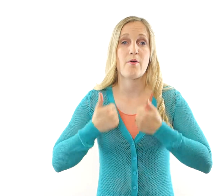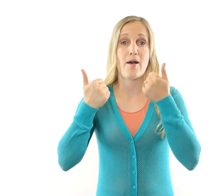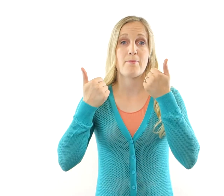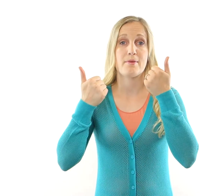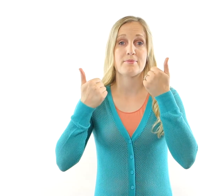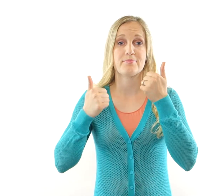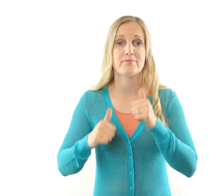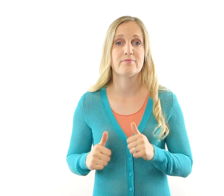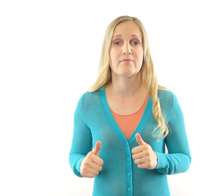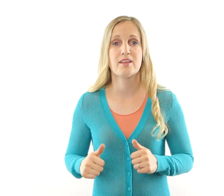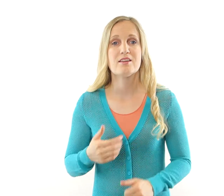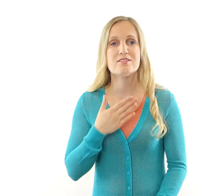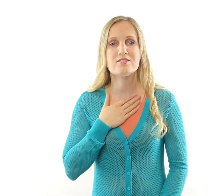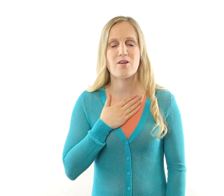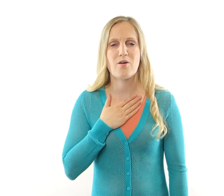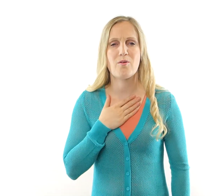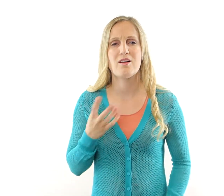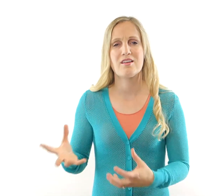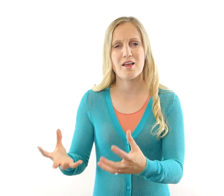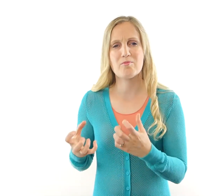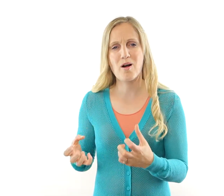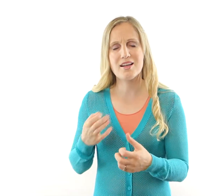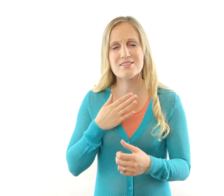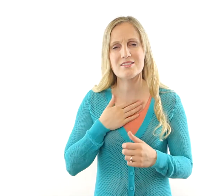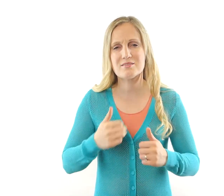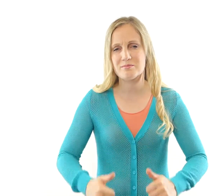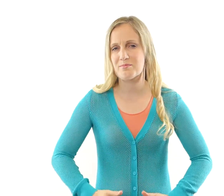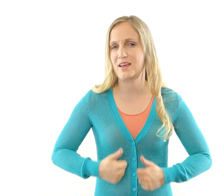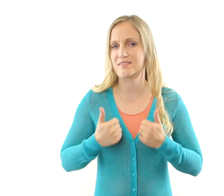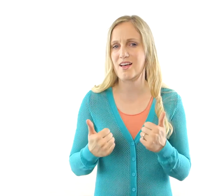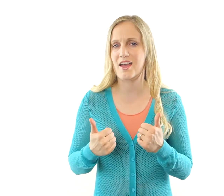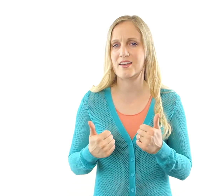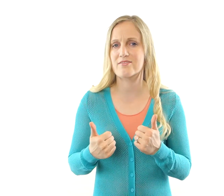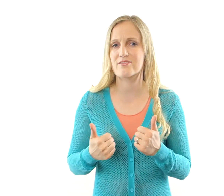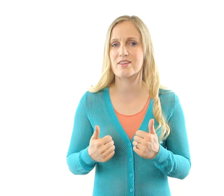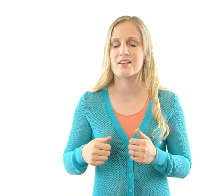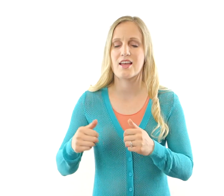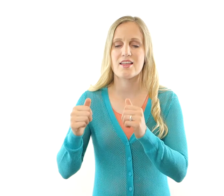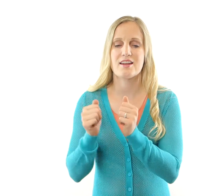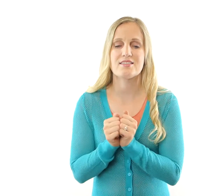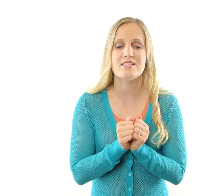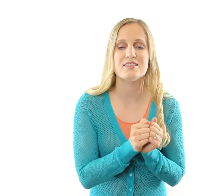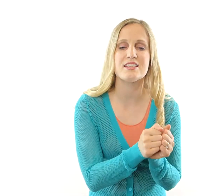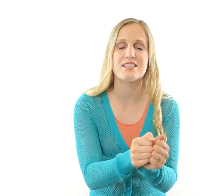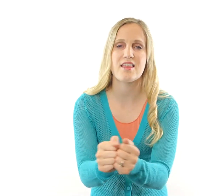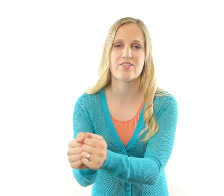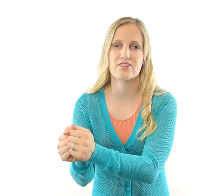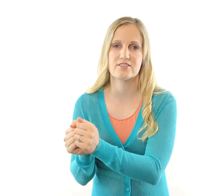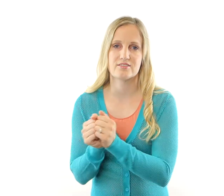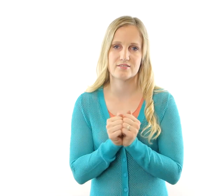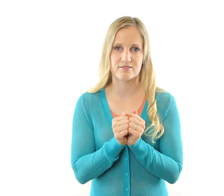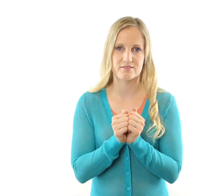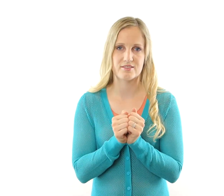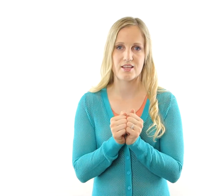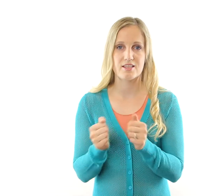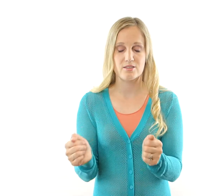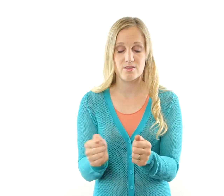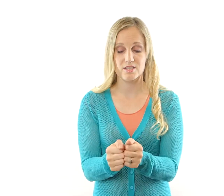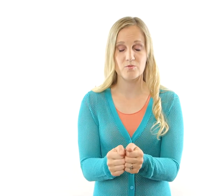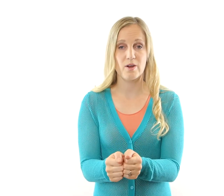up. So I want my life, and I sign together. So this is